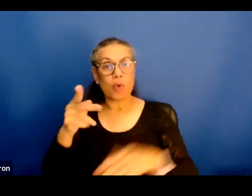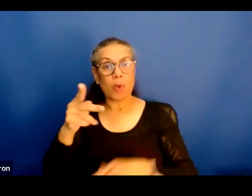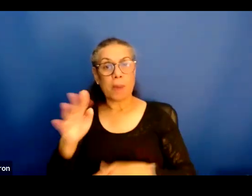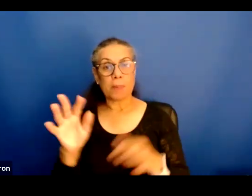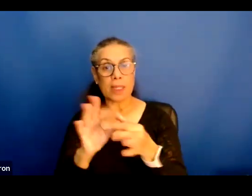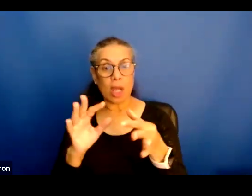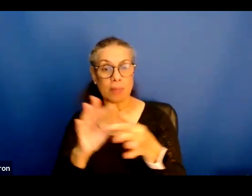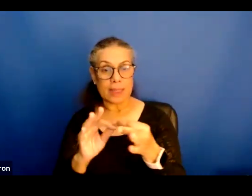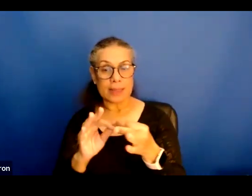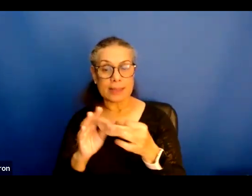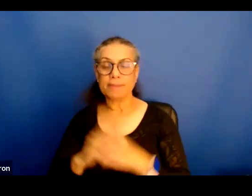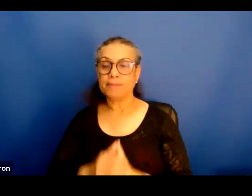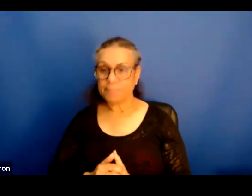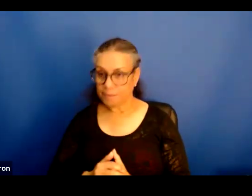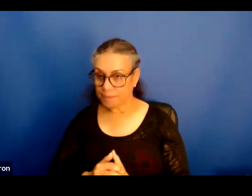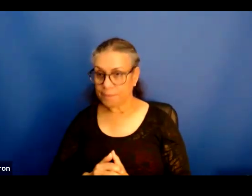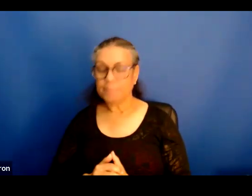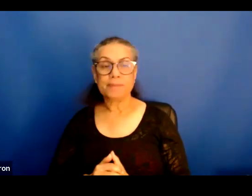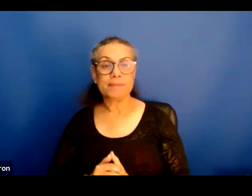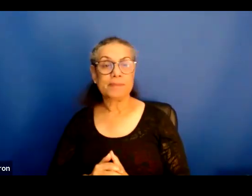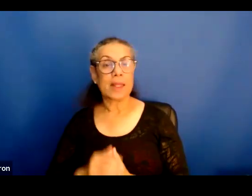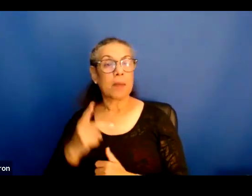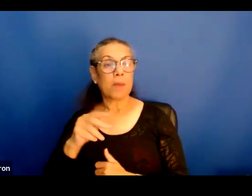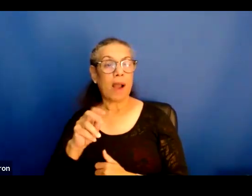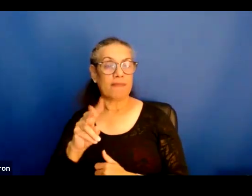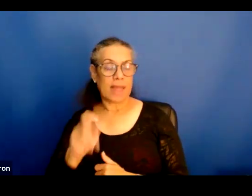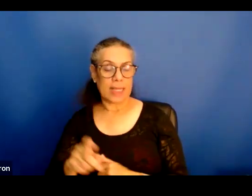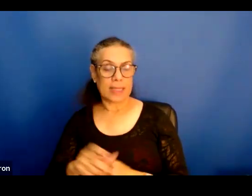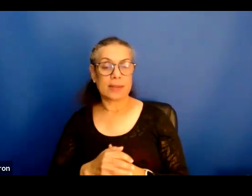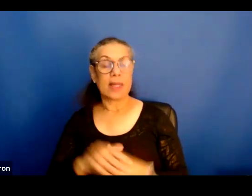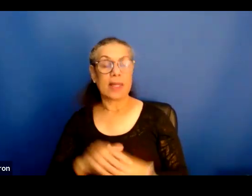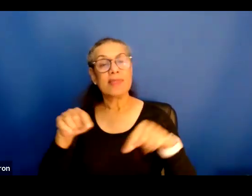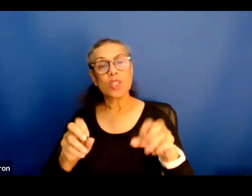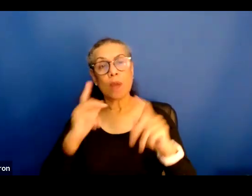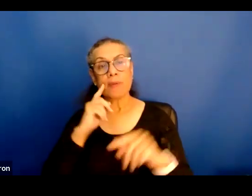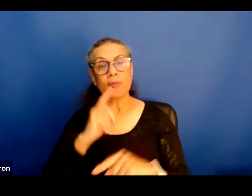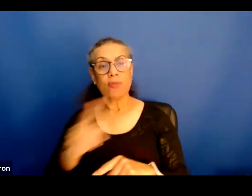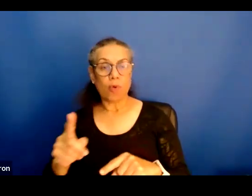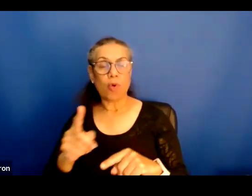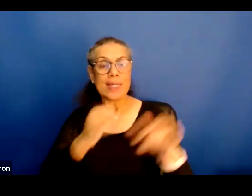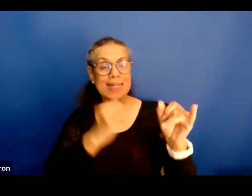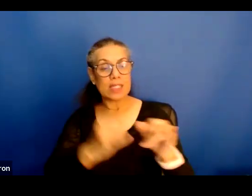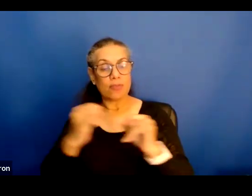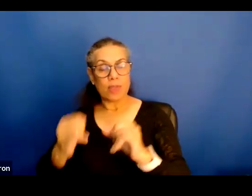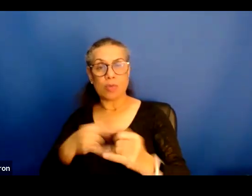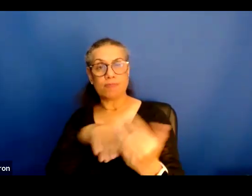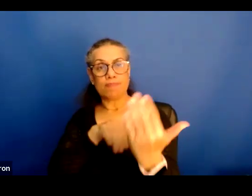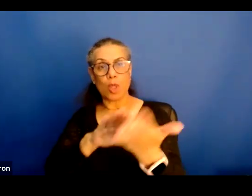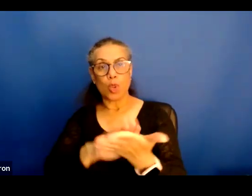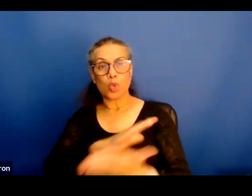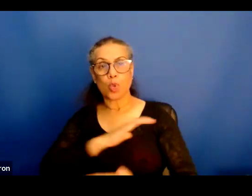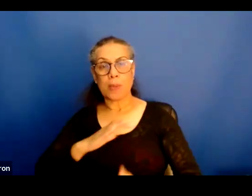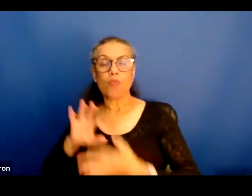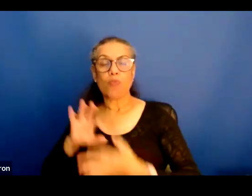Ms. Parvex? Thank you, Chair. The public comment period is an opportunity for individuals to address the school committee on